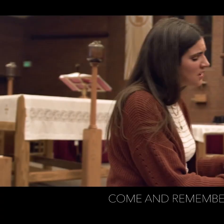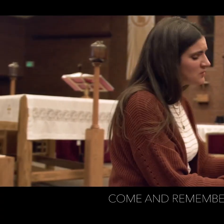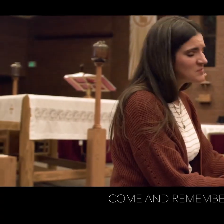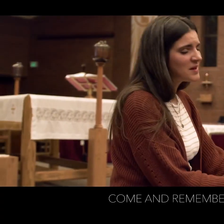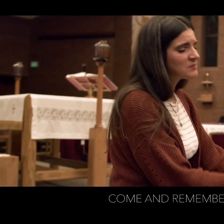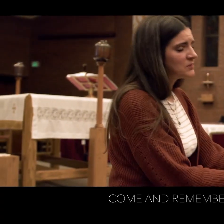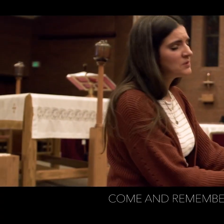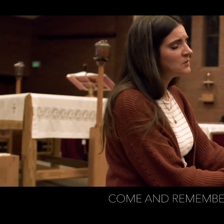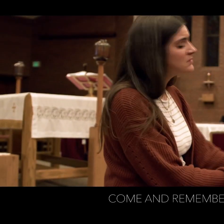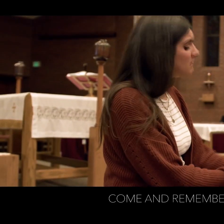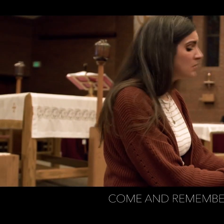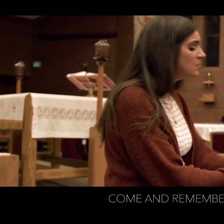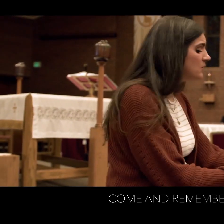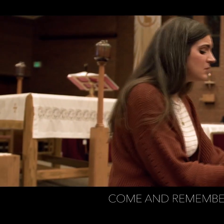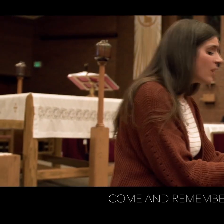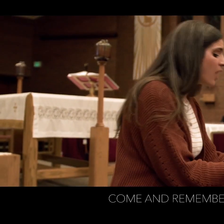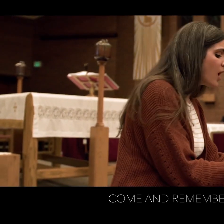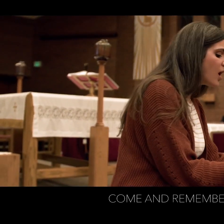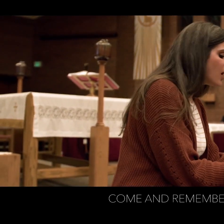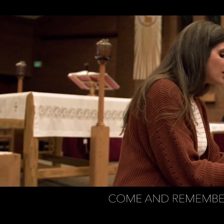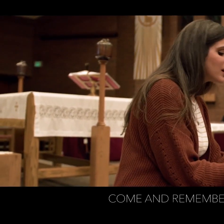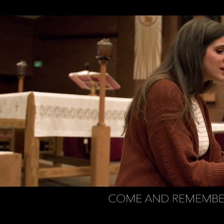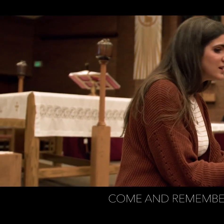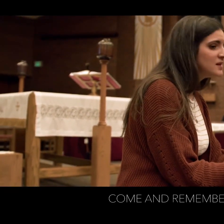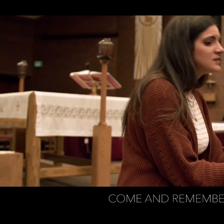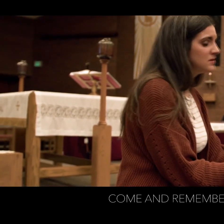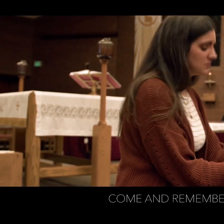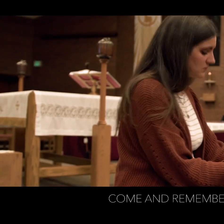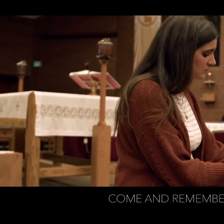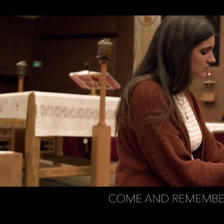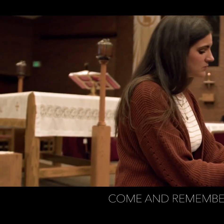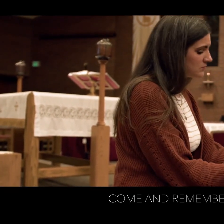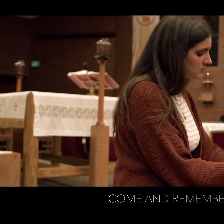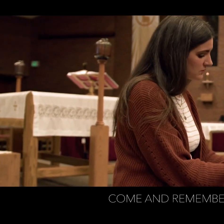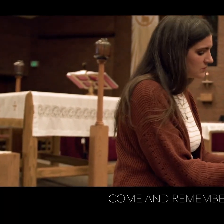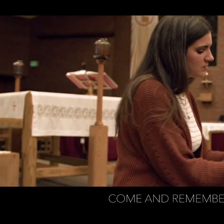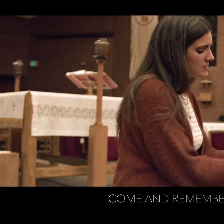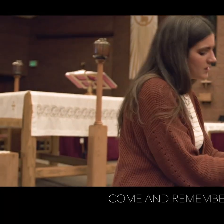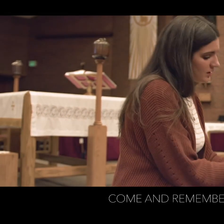Come and remember who you are here.